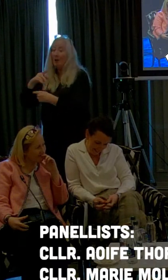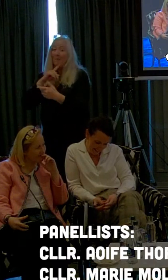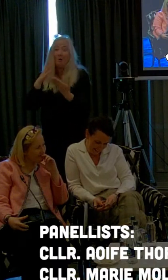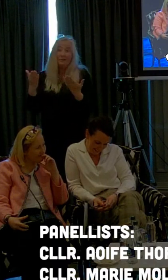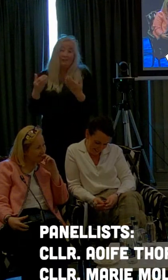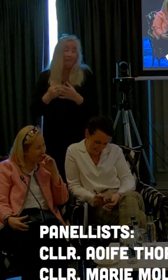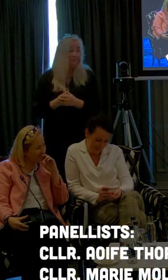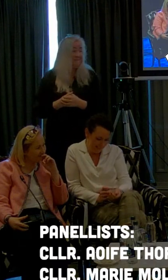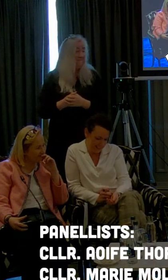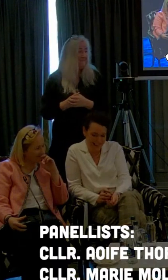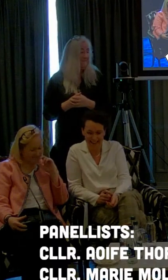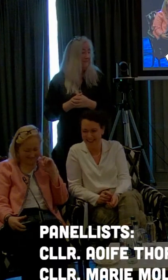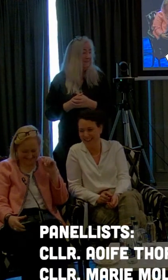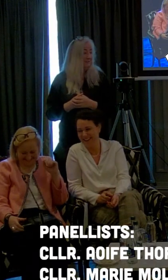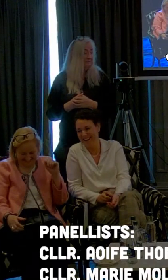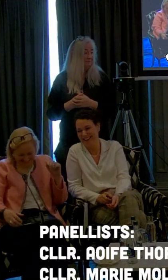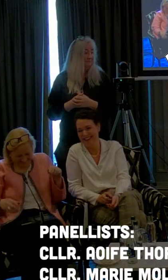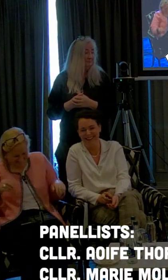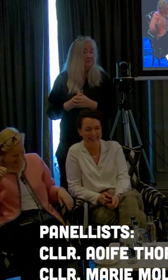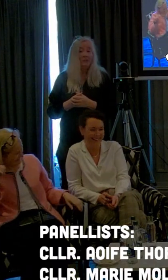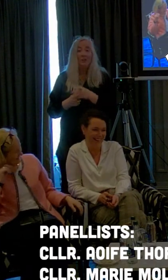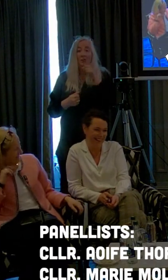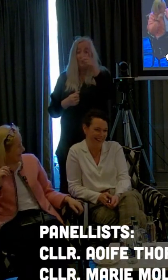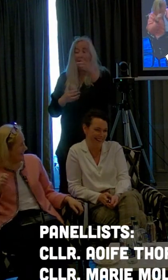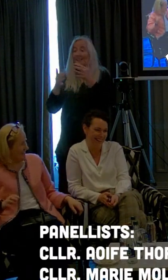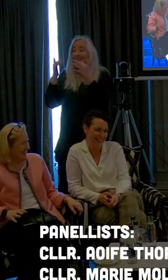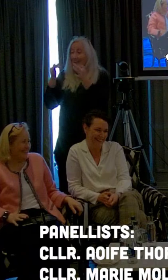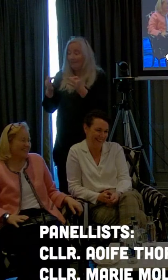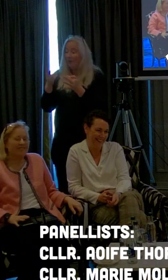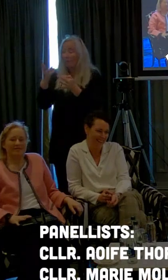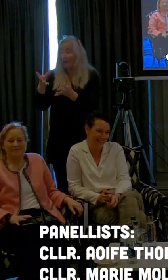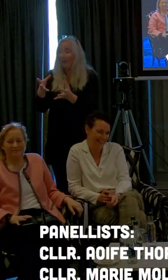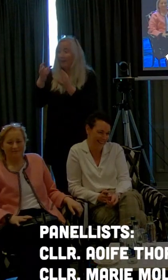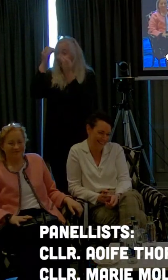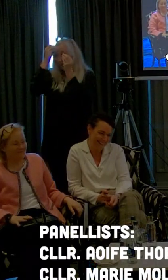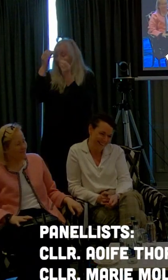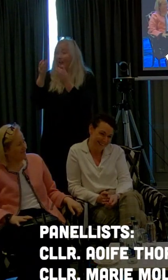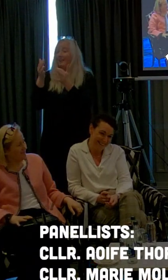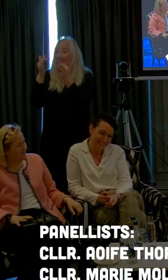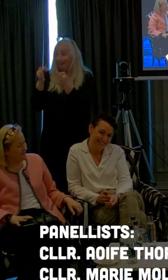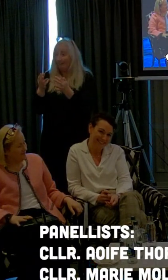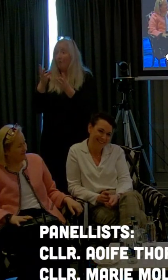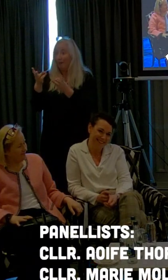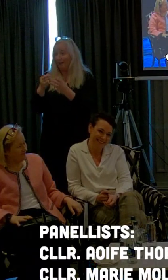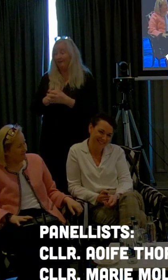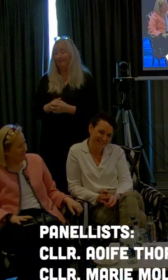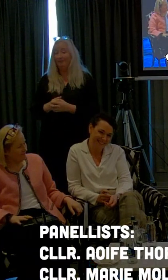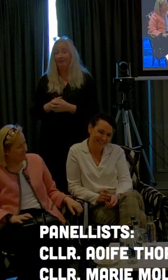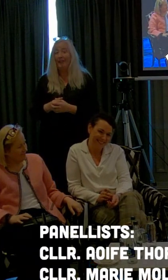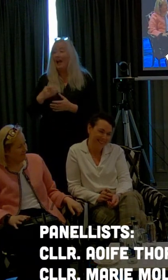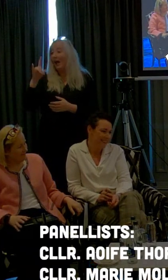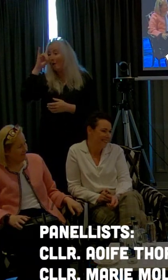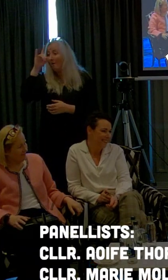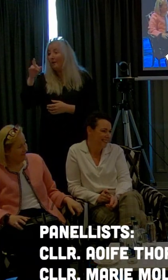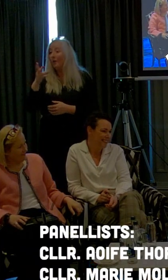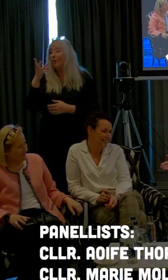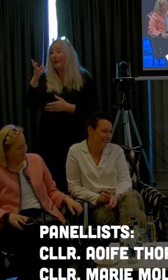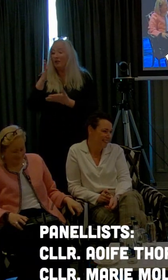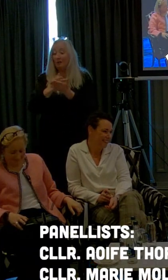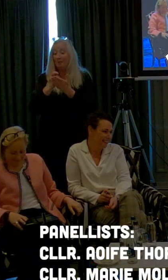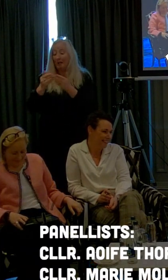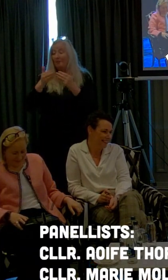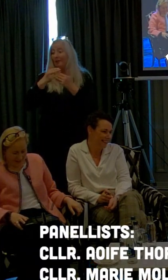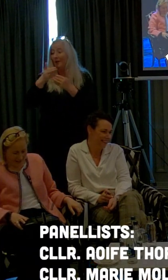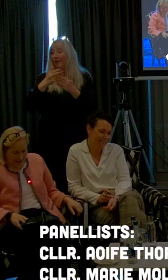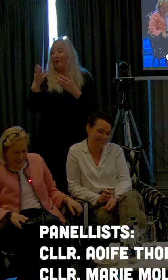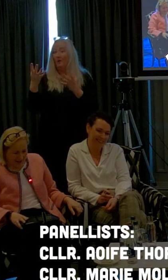see in time. And look, the best of luck to Caroline. We'll hopefully be on the council together. Okay, thanks. Norma,